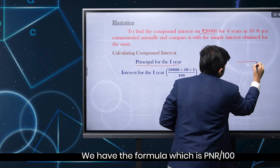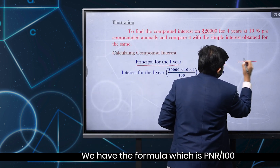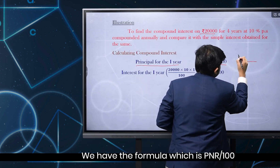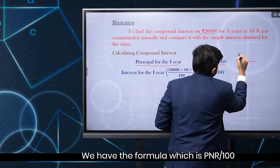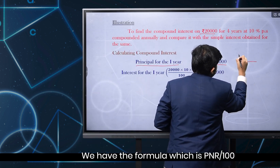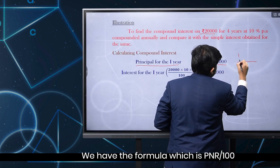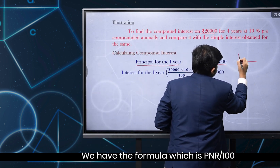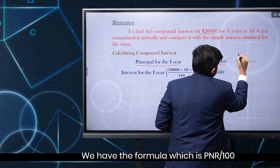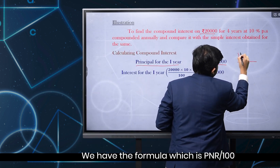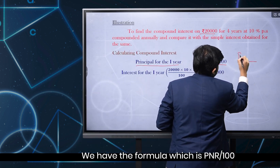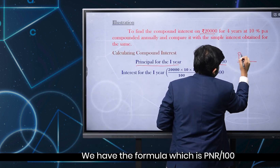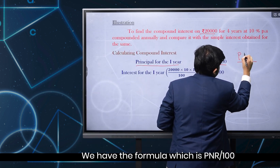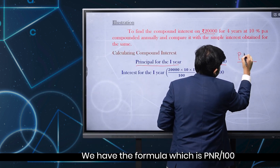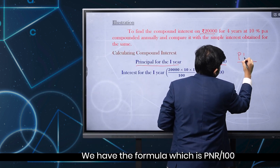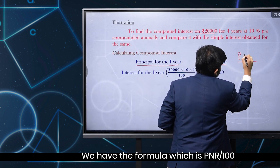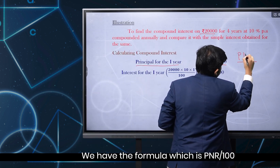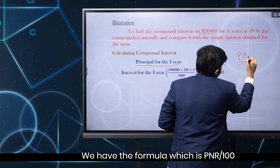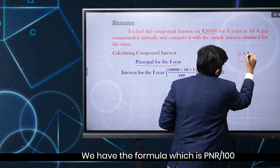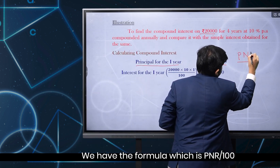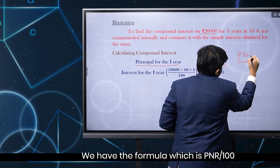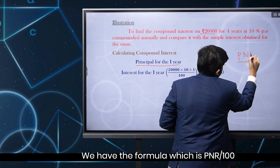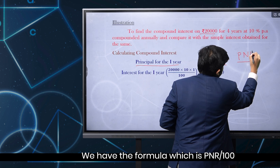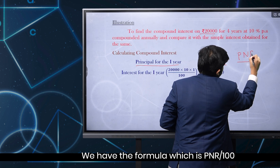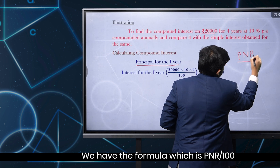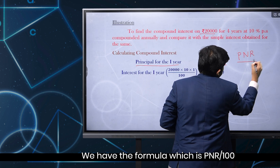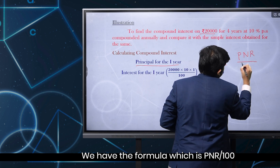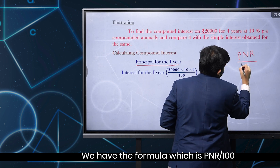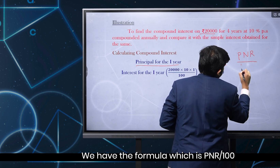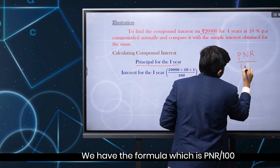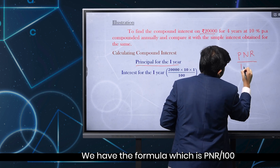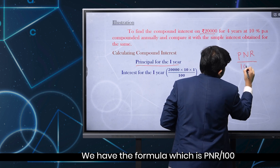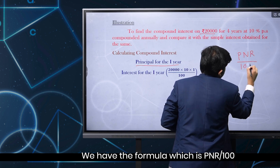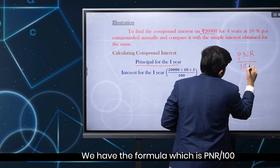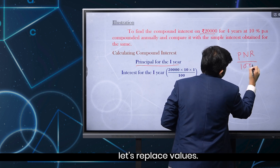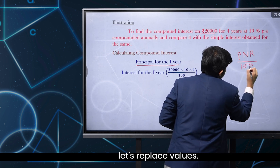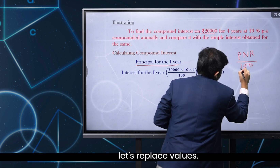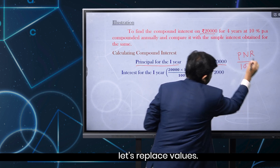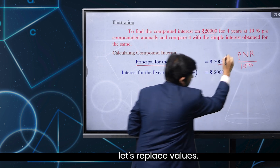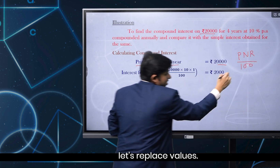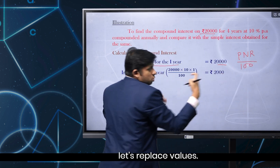which is PNR by 100. Let's replace the values.